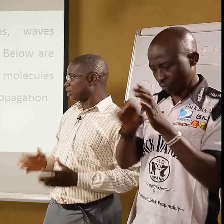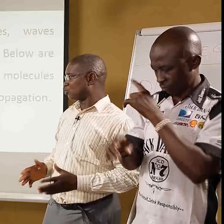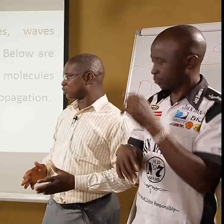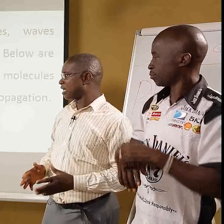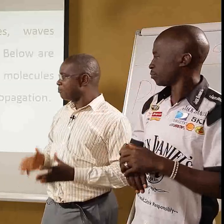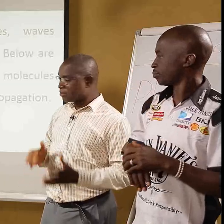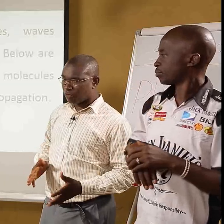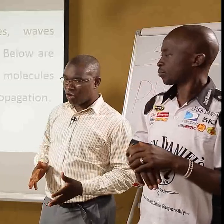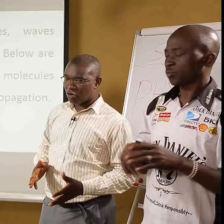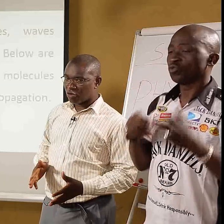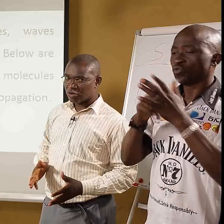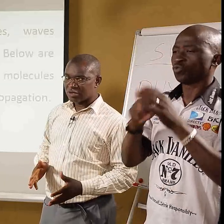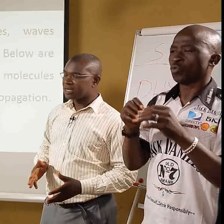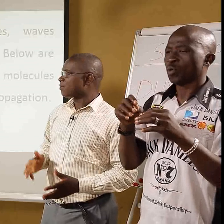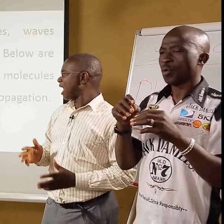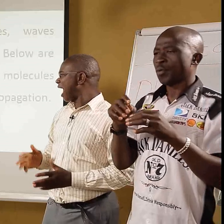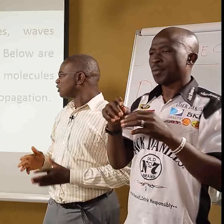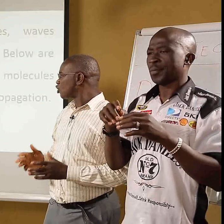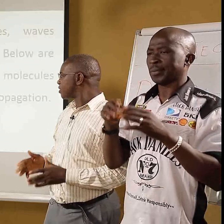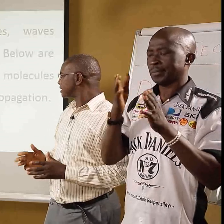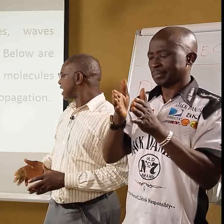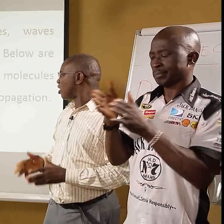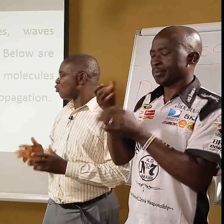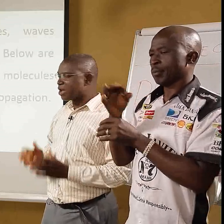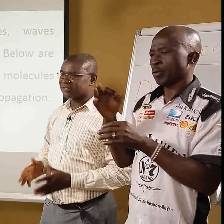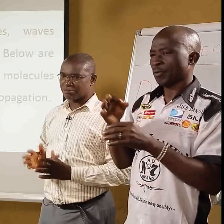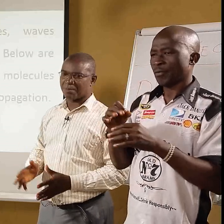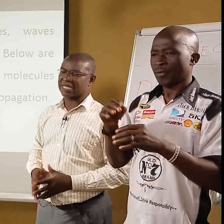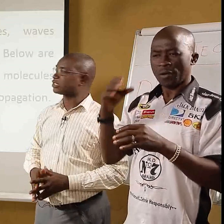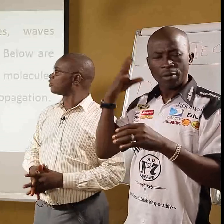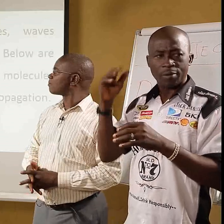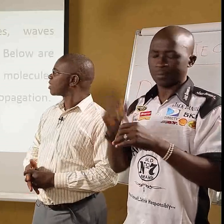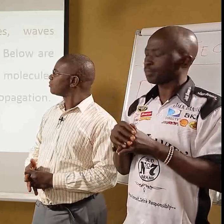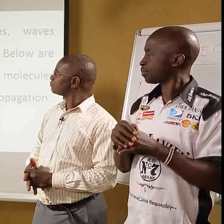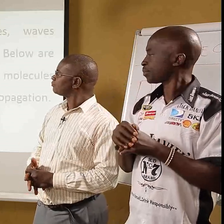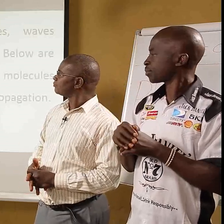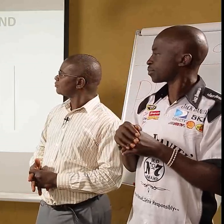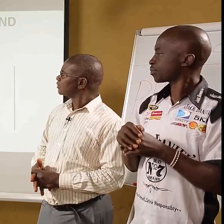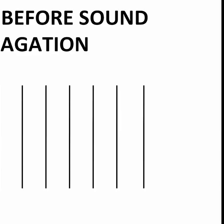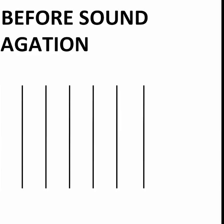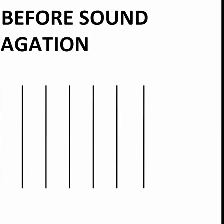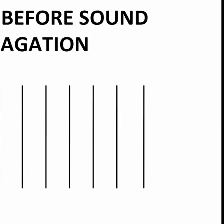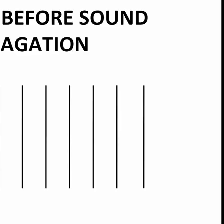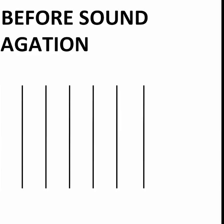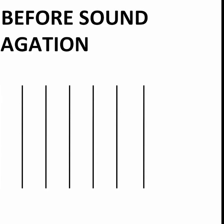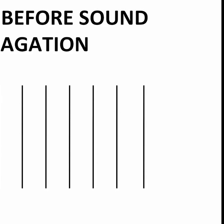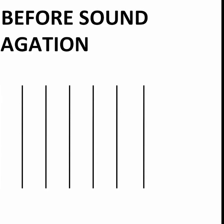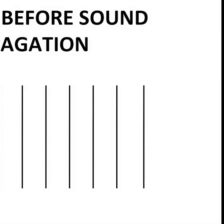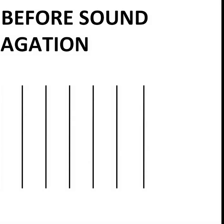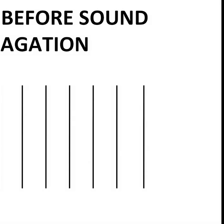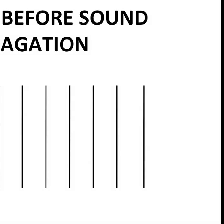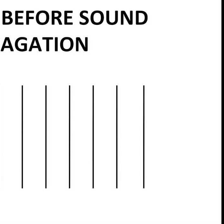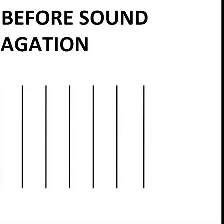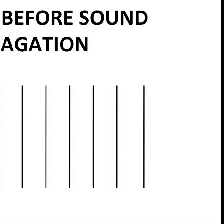air molecules before and during sound waves propagation. The first diagram there